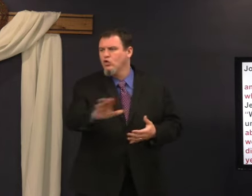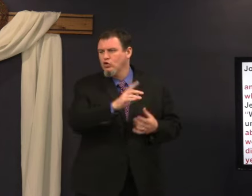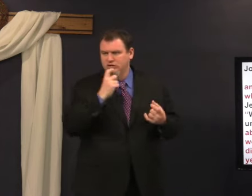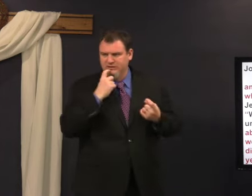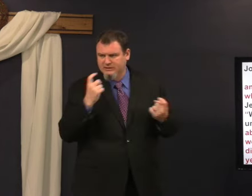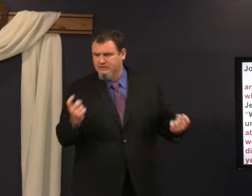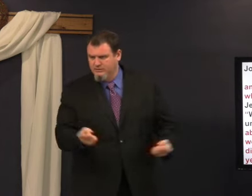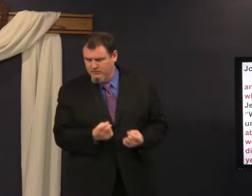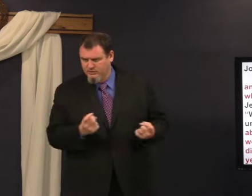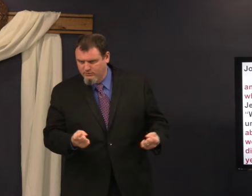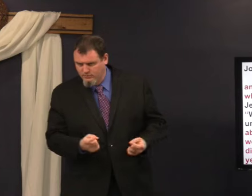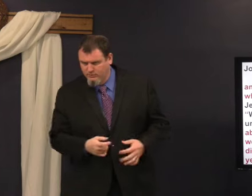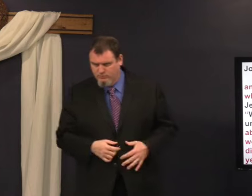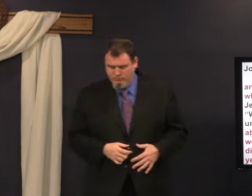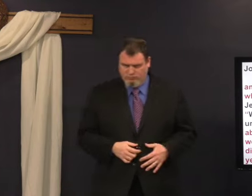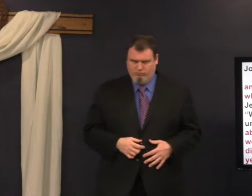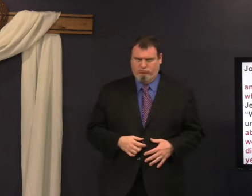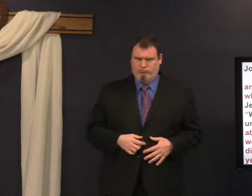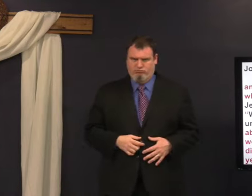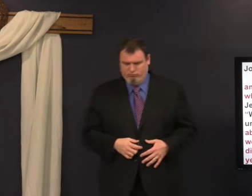then they would die in their sins.